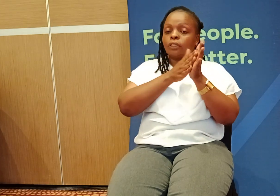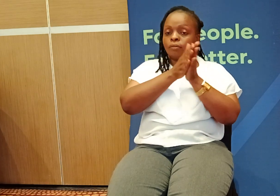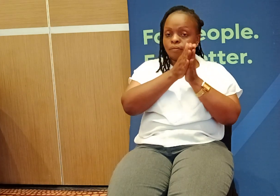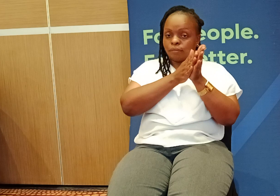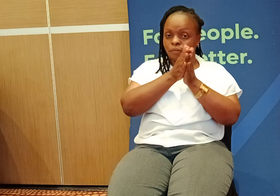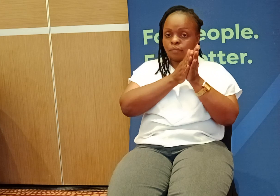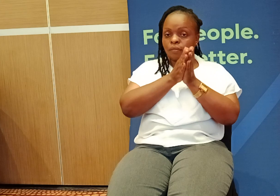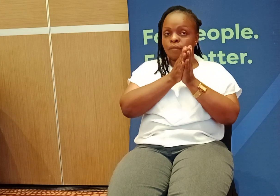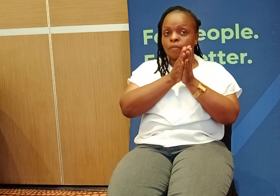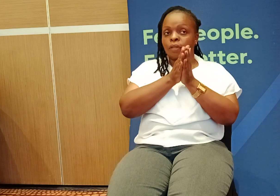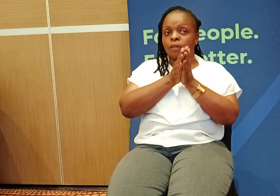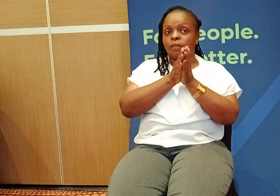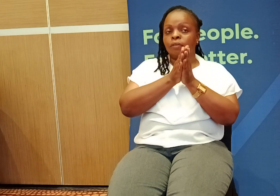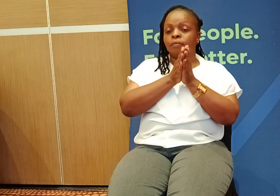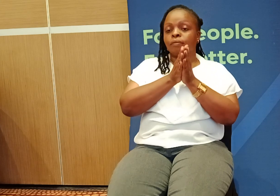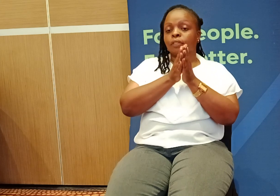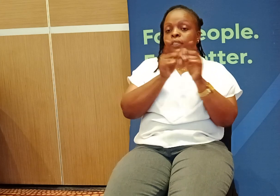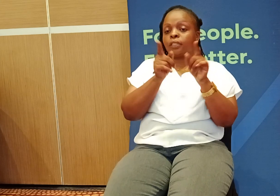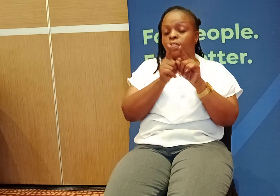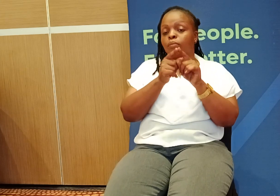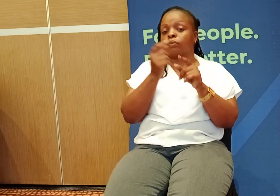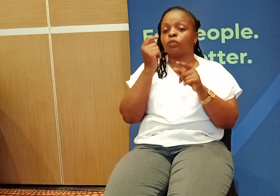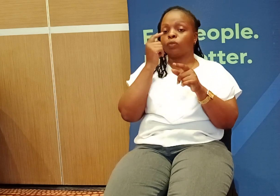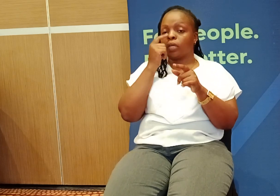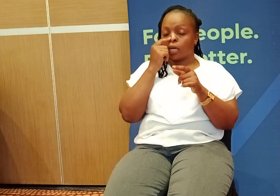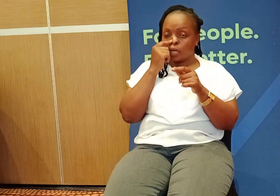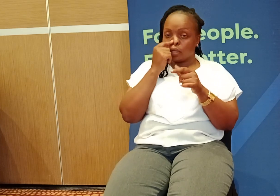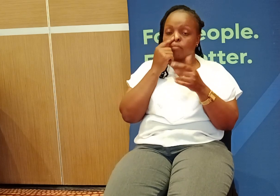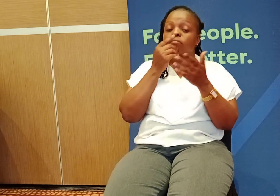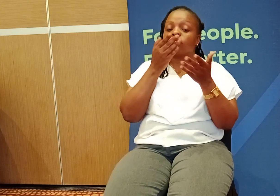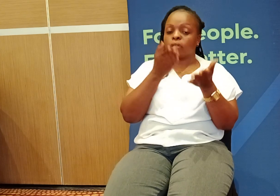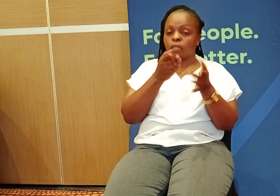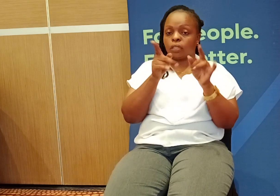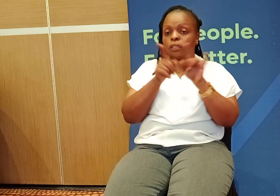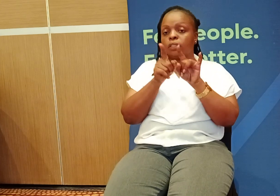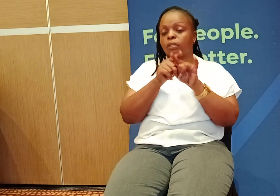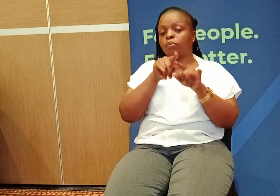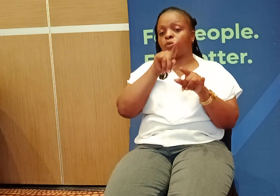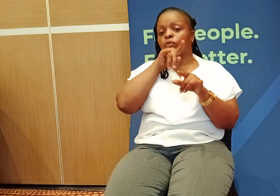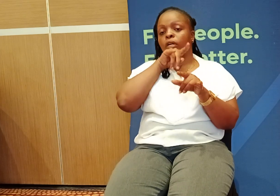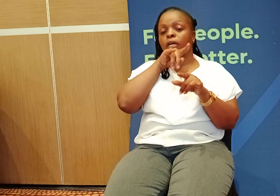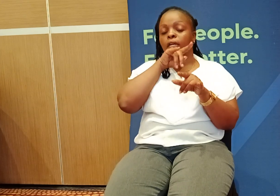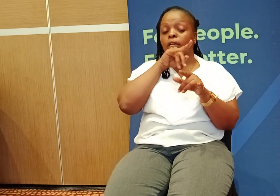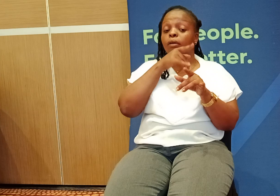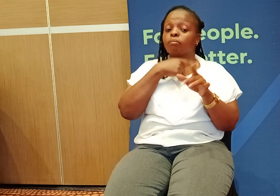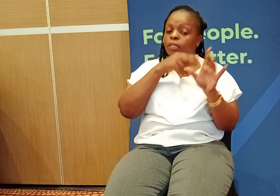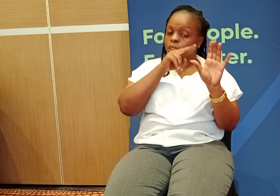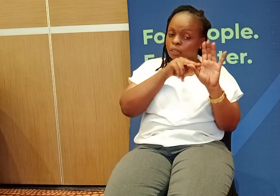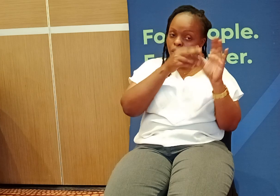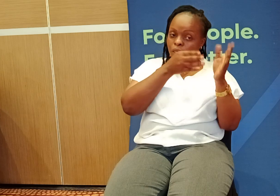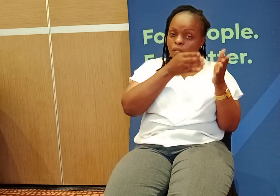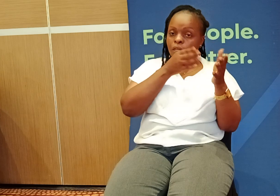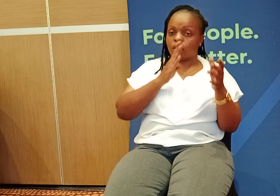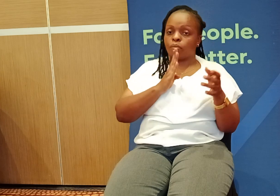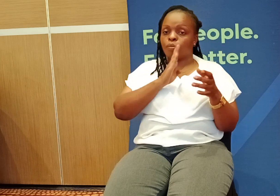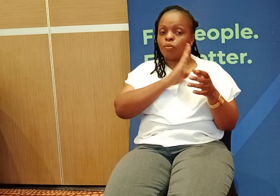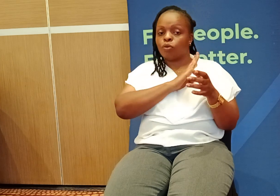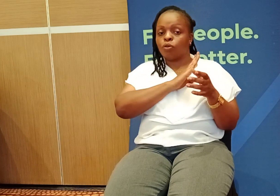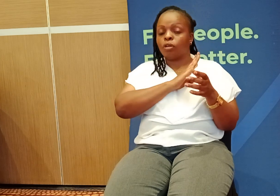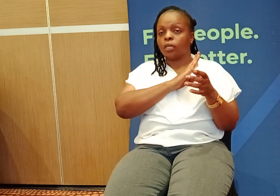was not left behind. Uganda, which I might add, I sit on that board. So Edgar, I'll take the